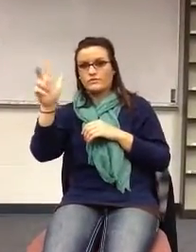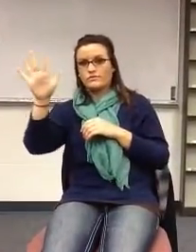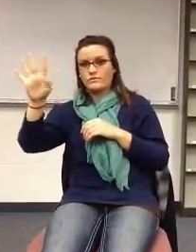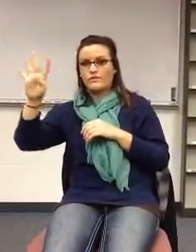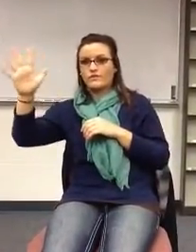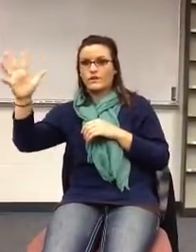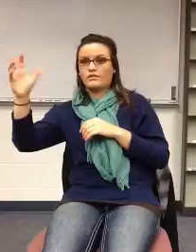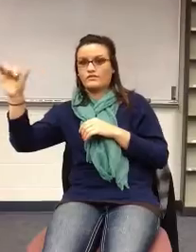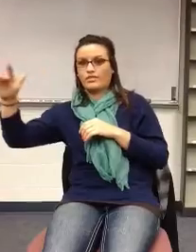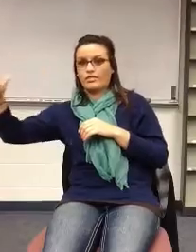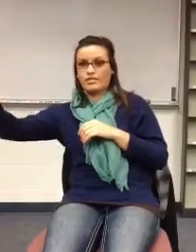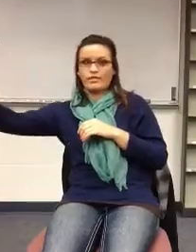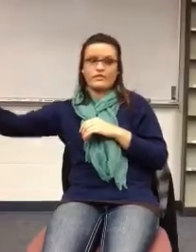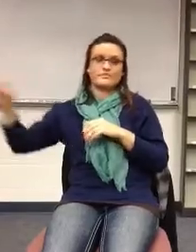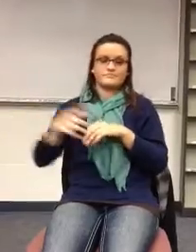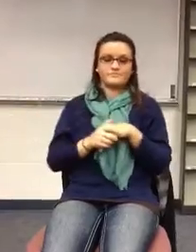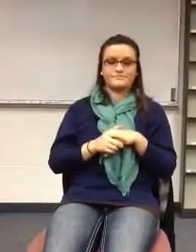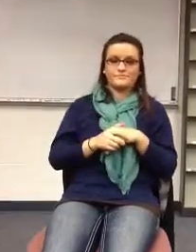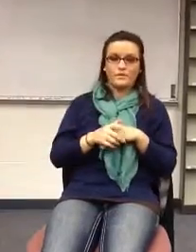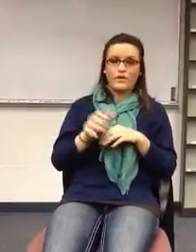All of these numbers